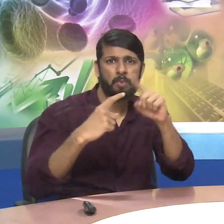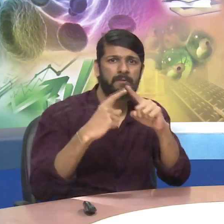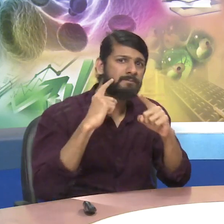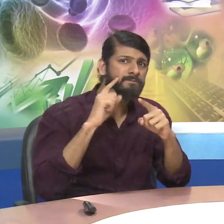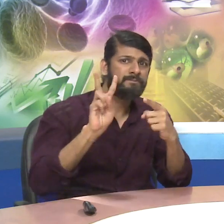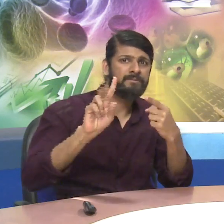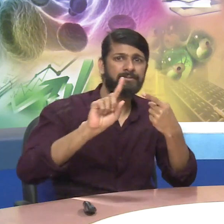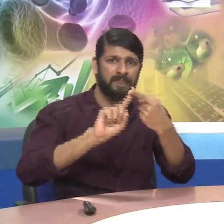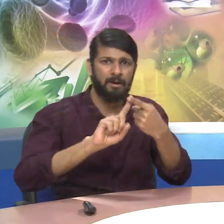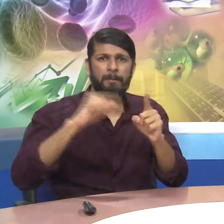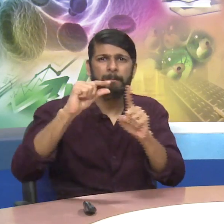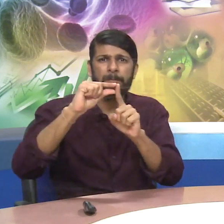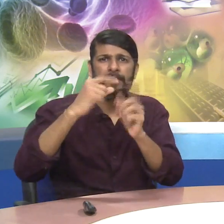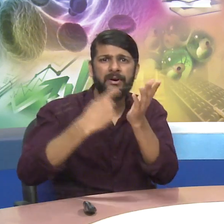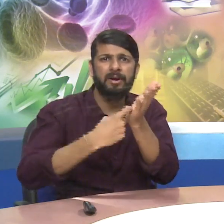certain directives to the state